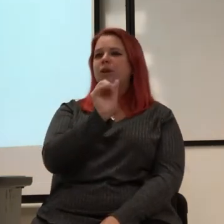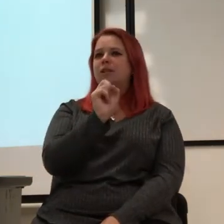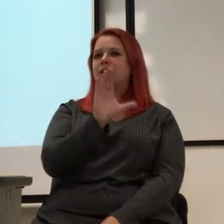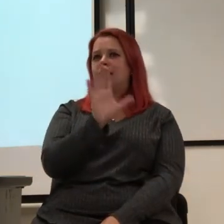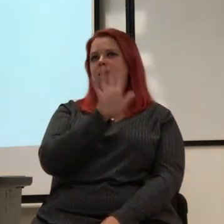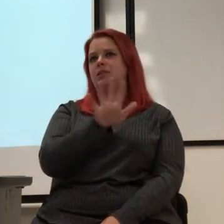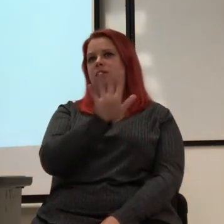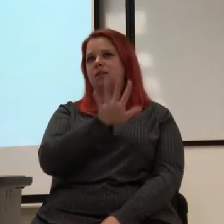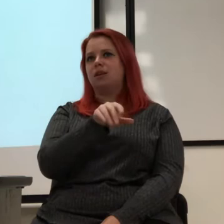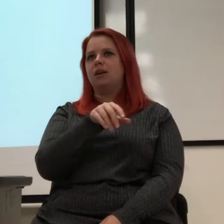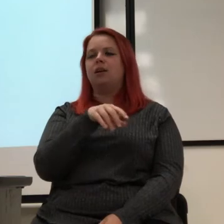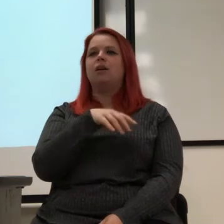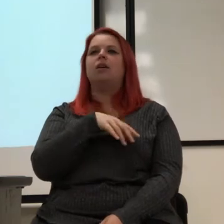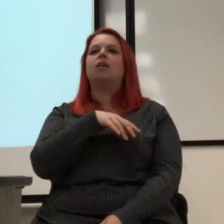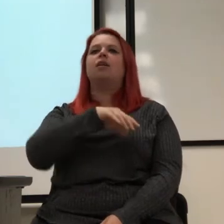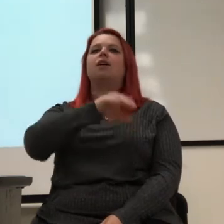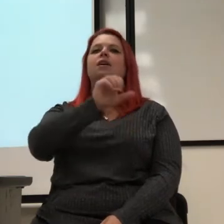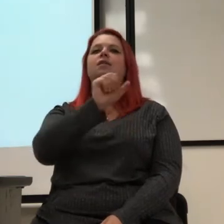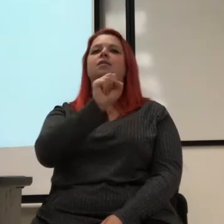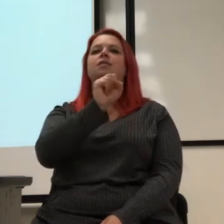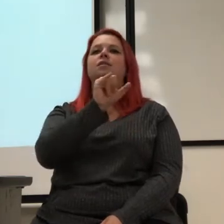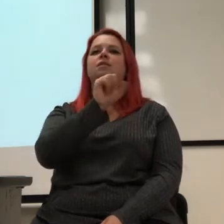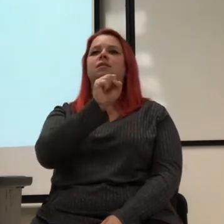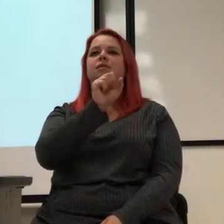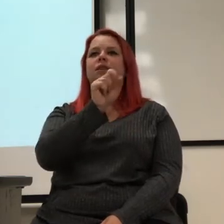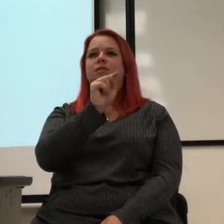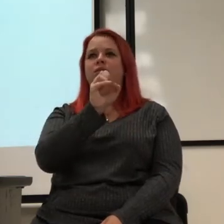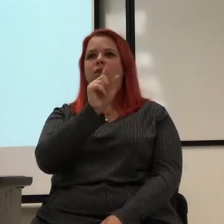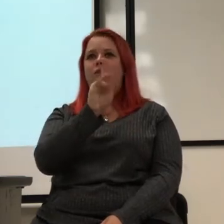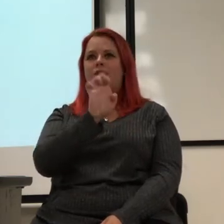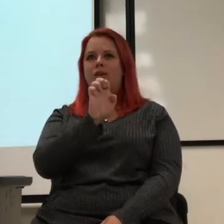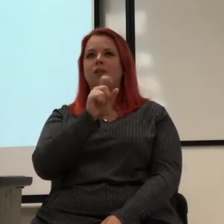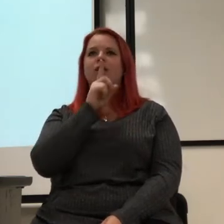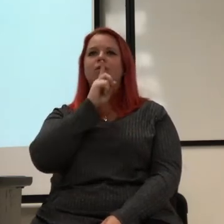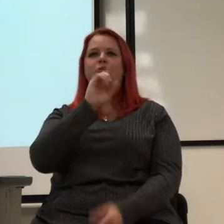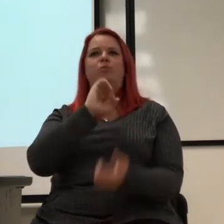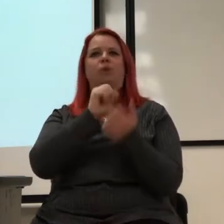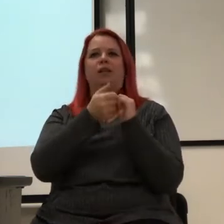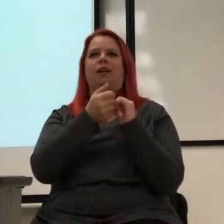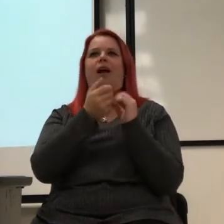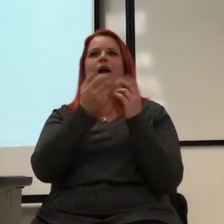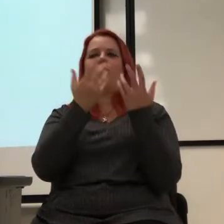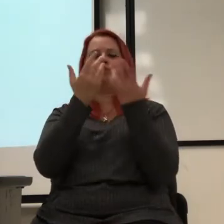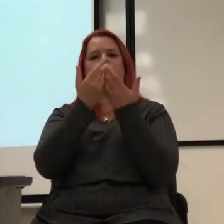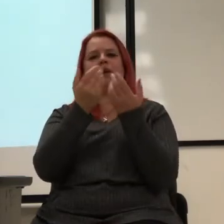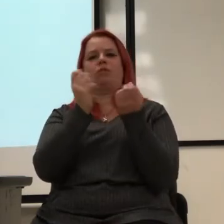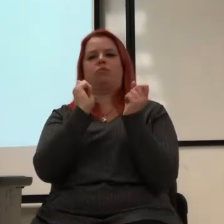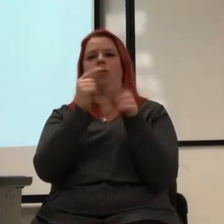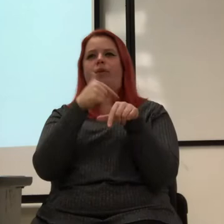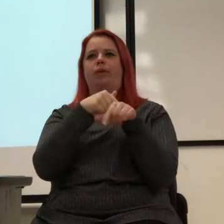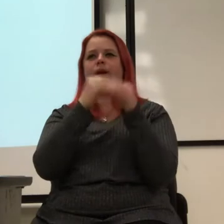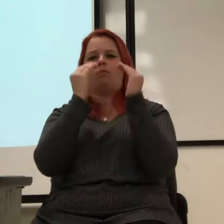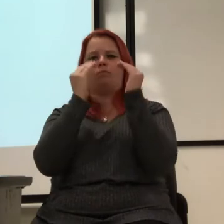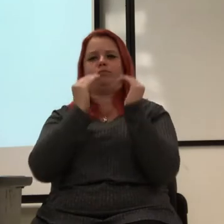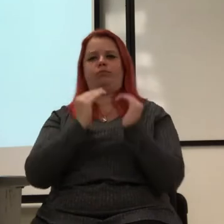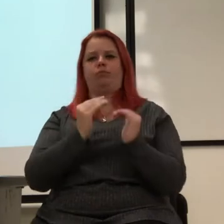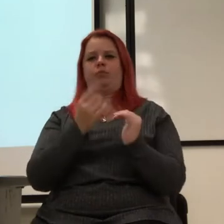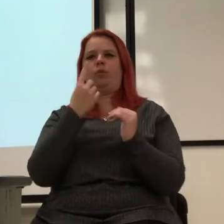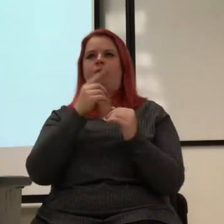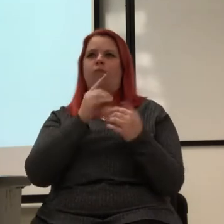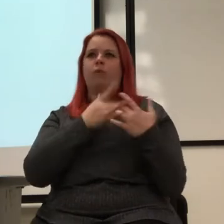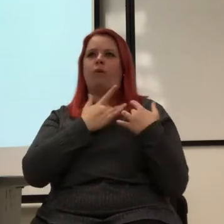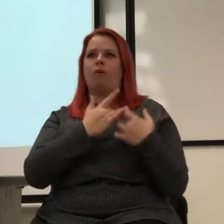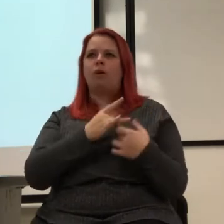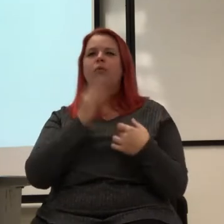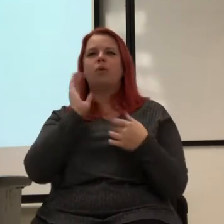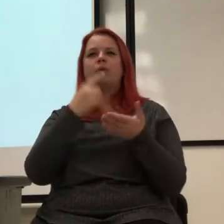0.3 seconds is systole. So that's really how it breaks down for the heart. And we'll go through all this again in the cardiac cycle. That's what we're